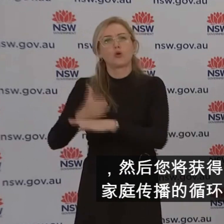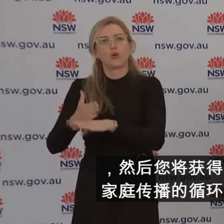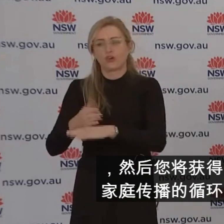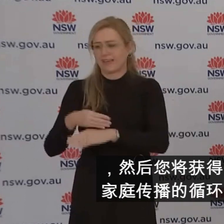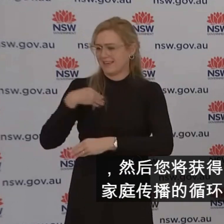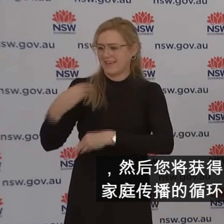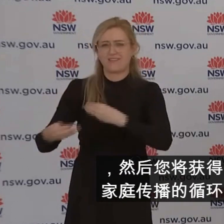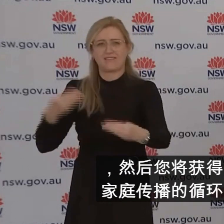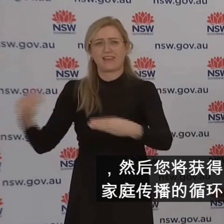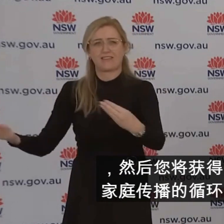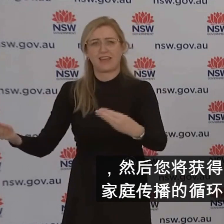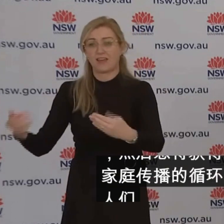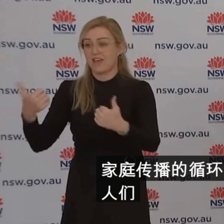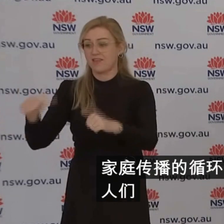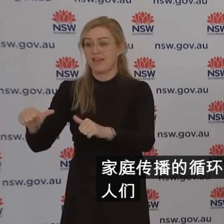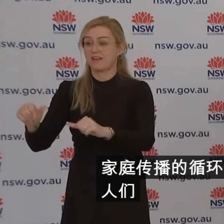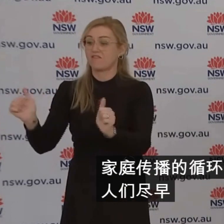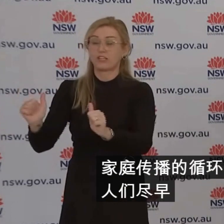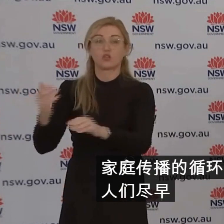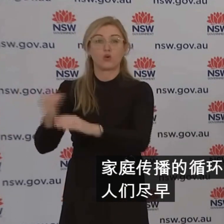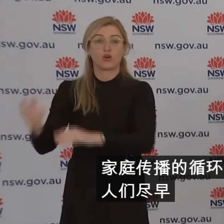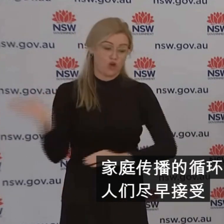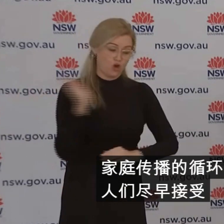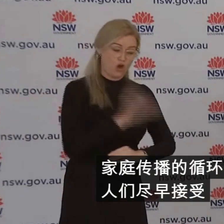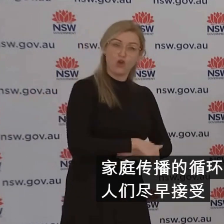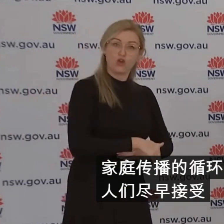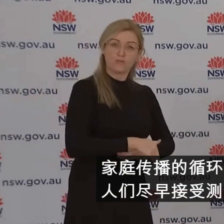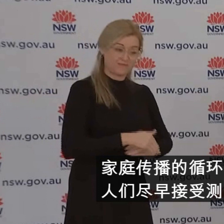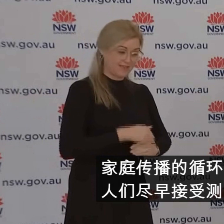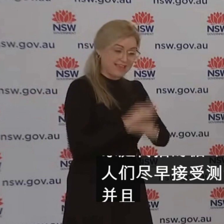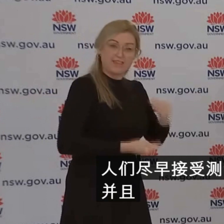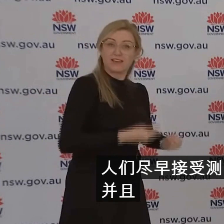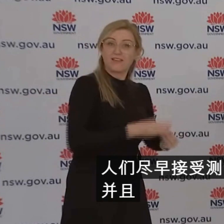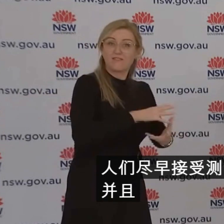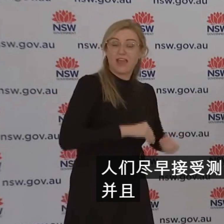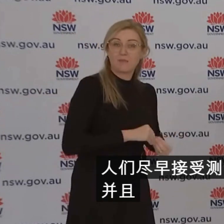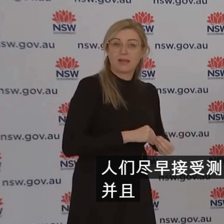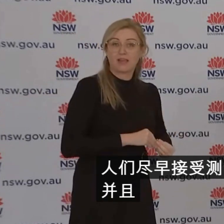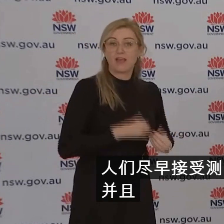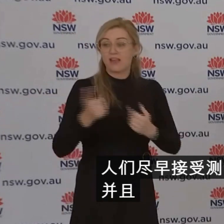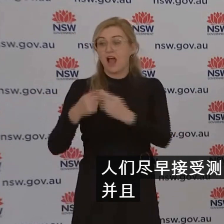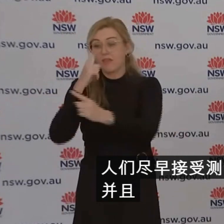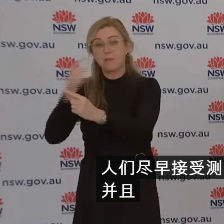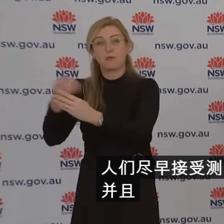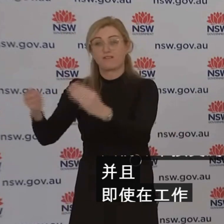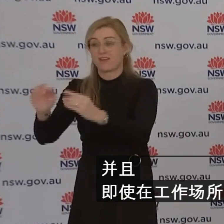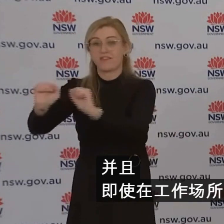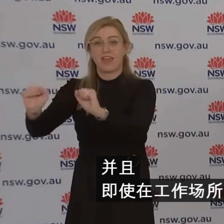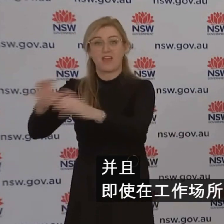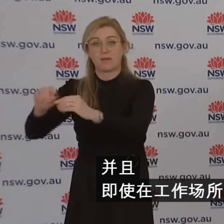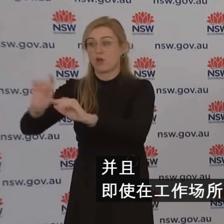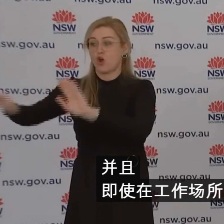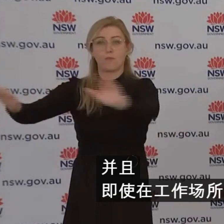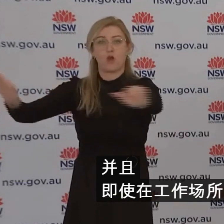transmission. So that is why it is so critical that people get tested at the earliest point, and that people, even